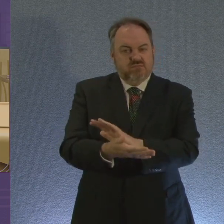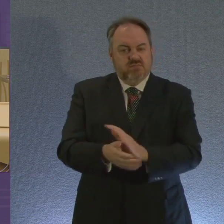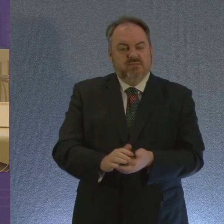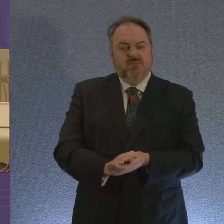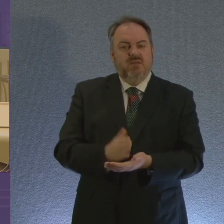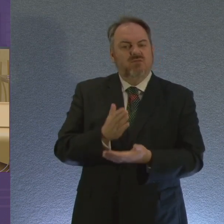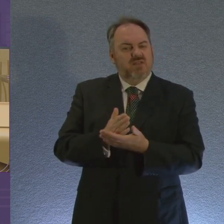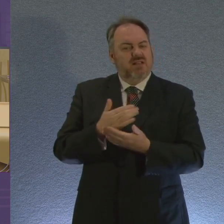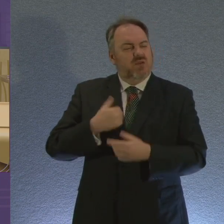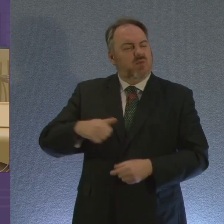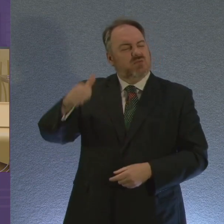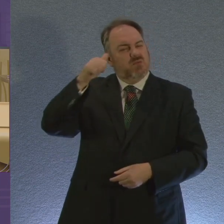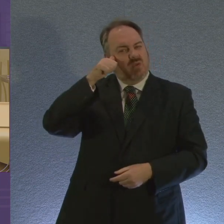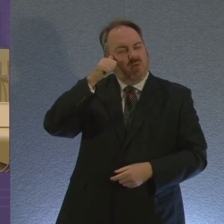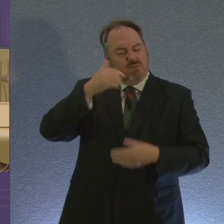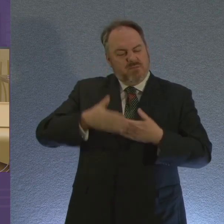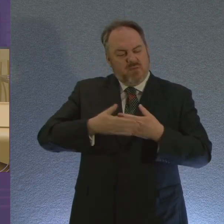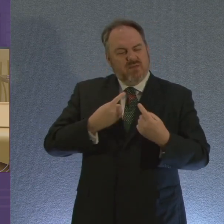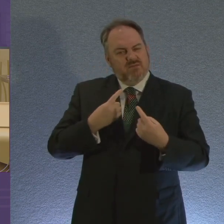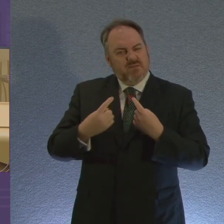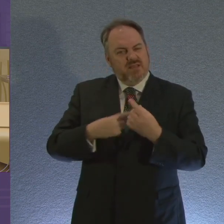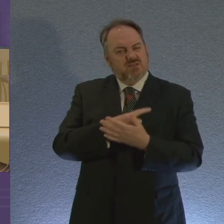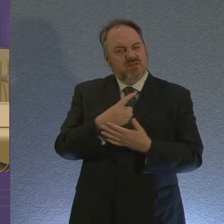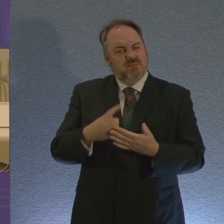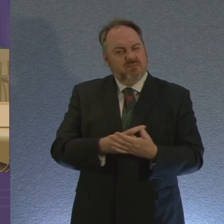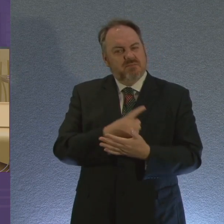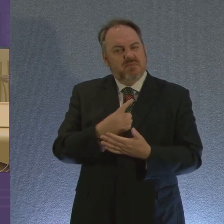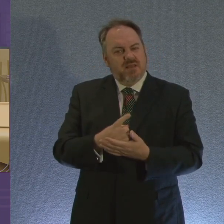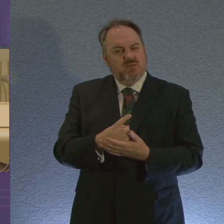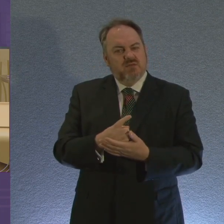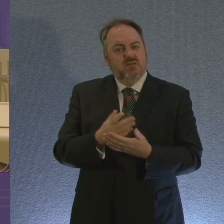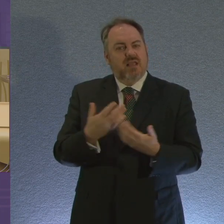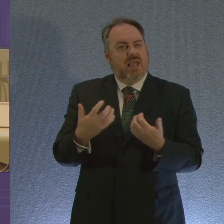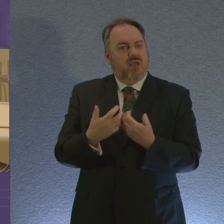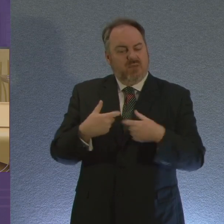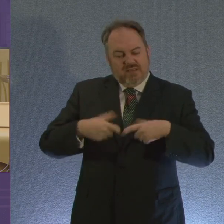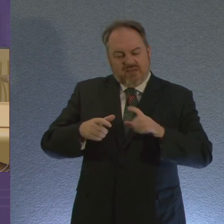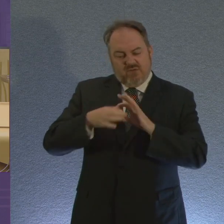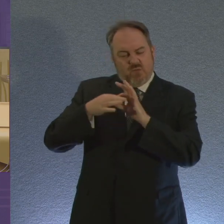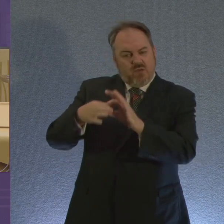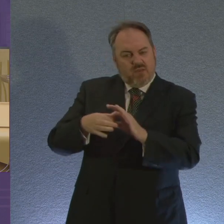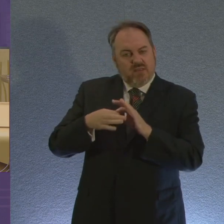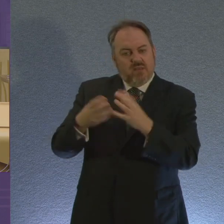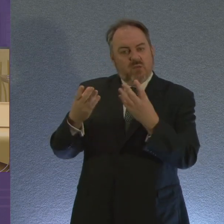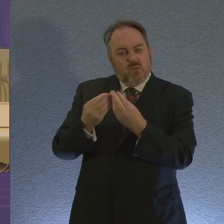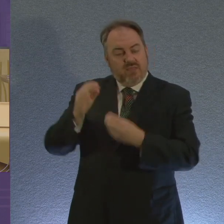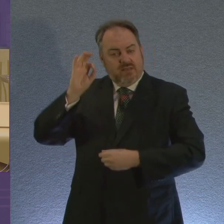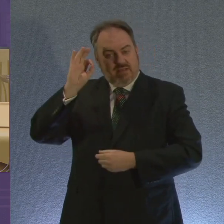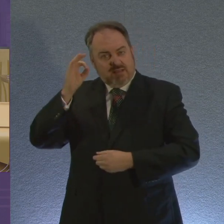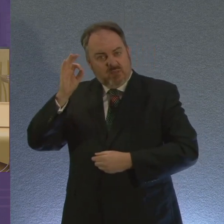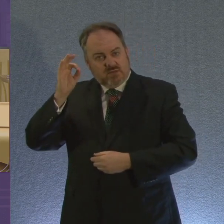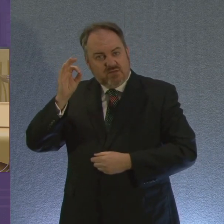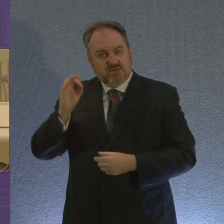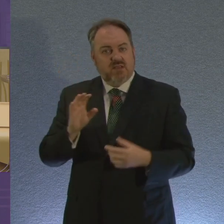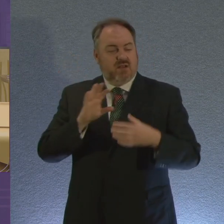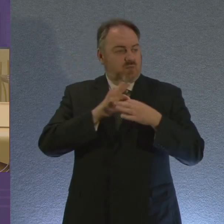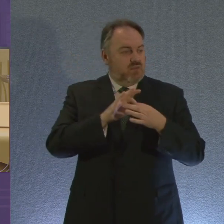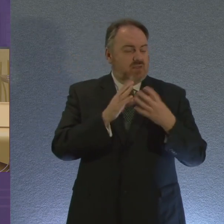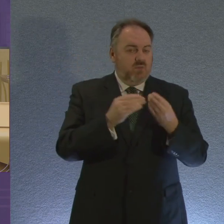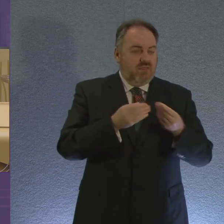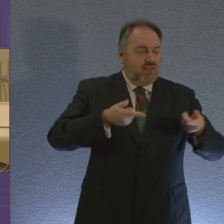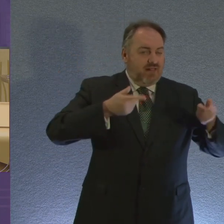some assurances that further engagement will continue with local authorities and also with the private rented sector to ensure that antisocial